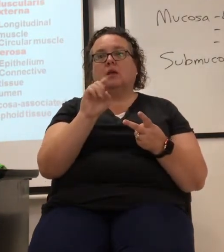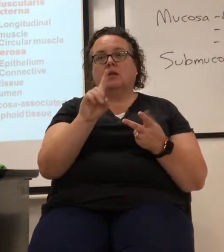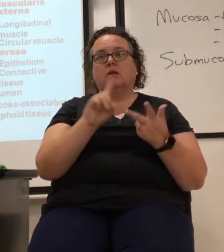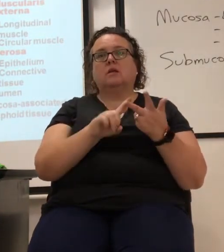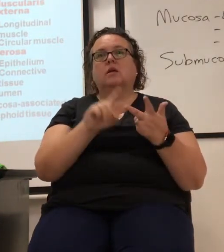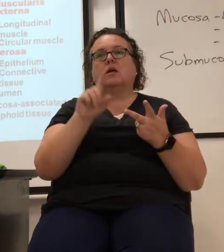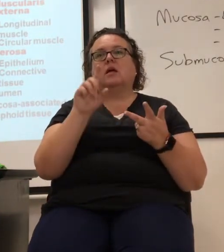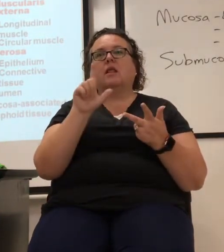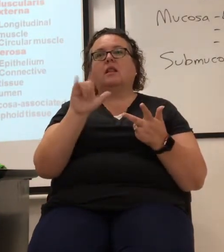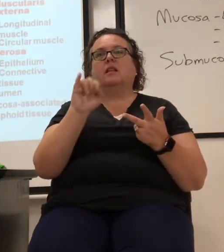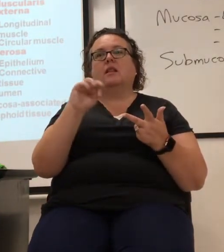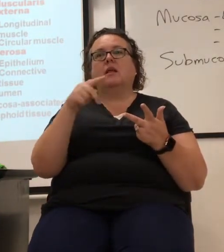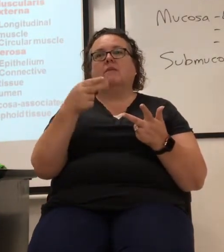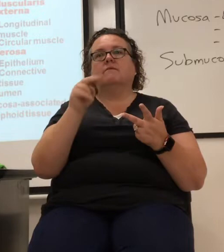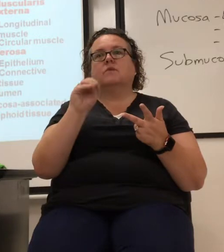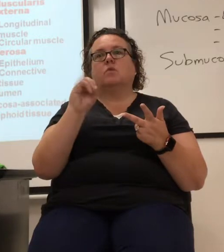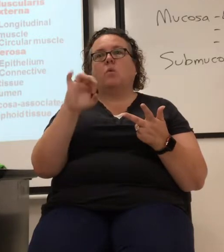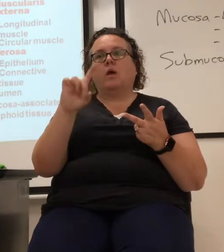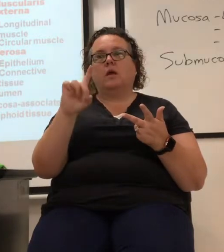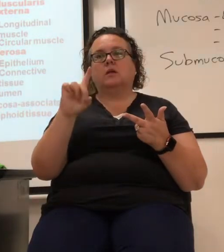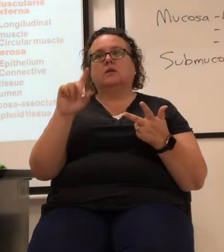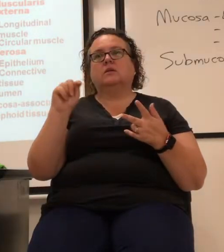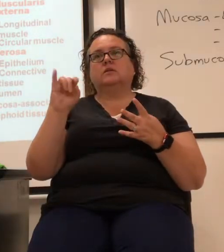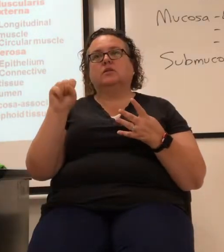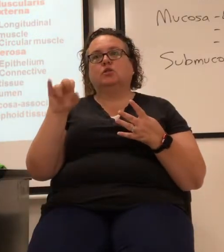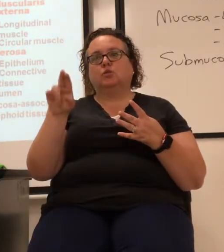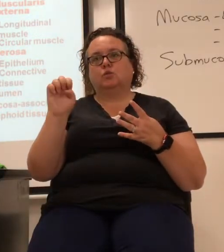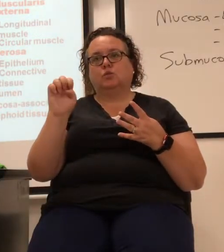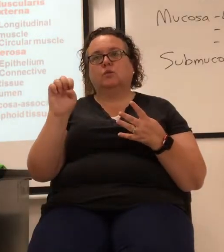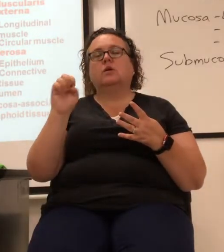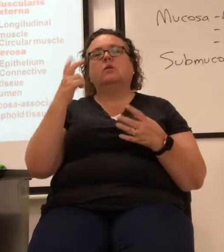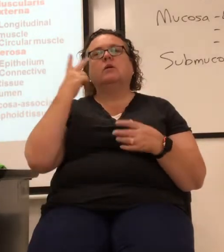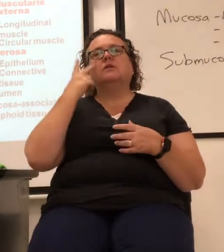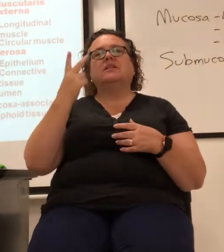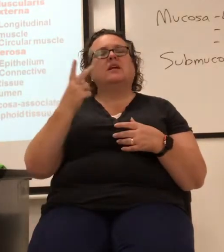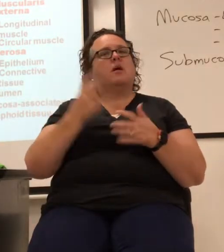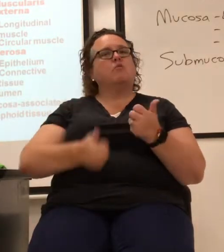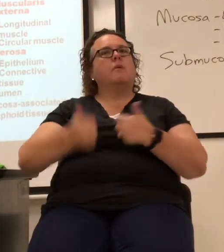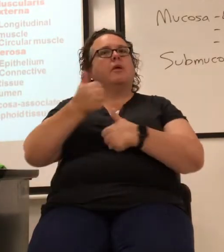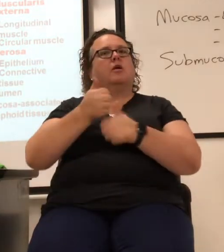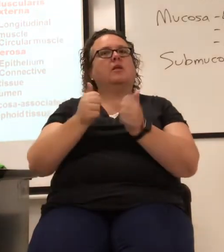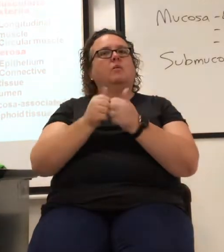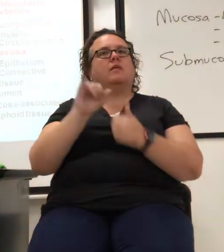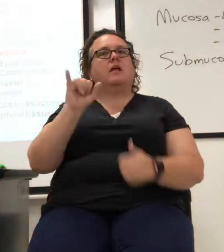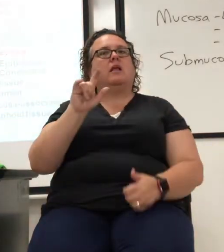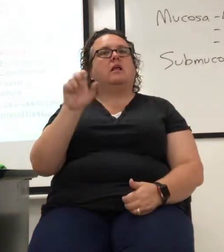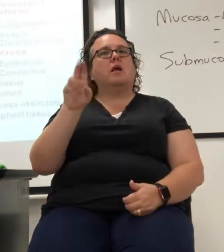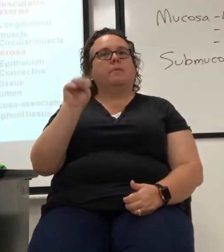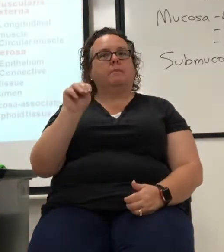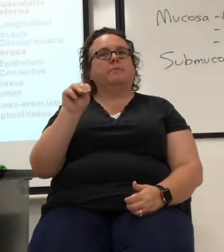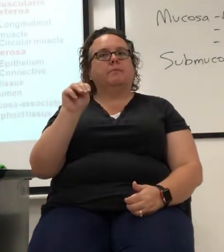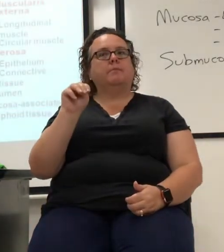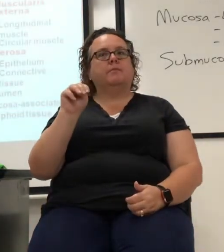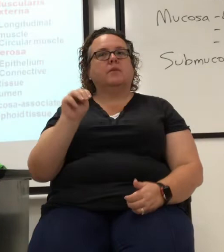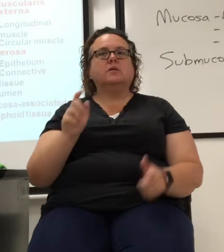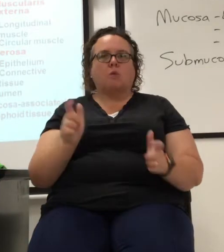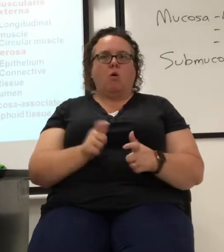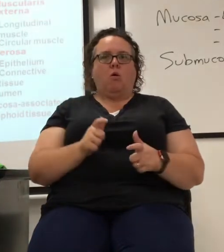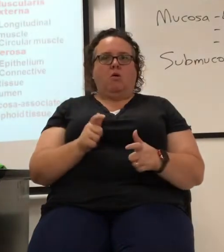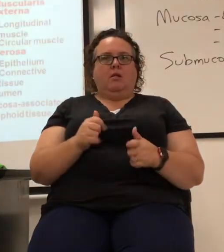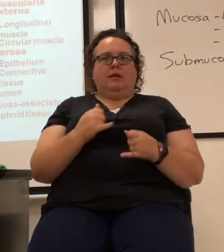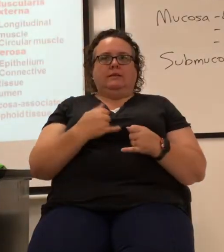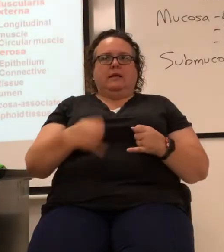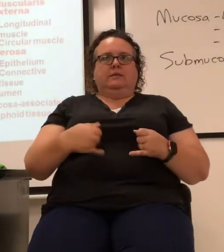And we're going to see it primarily in ileum And we may have slides that show it in